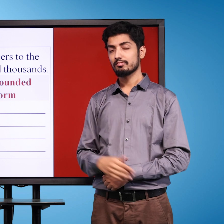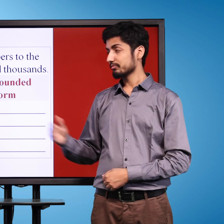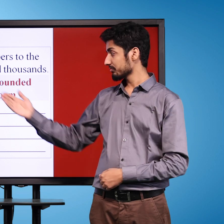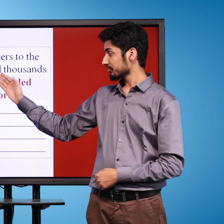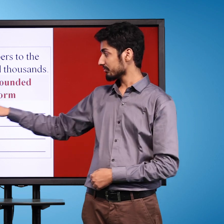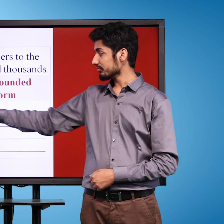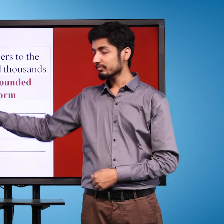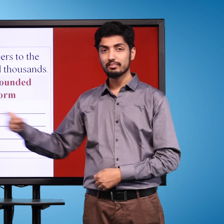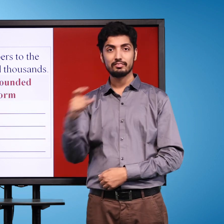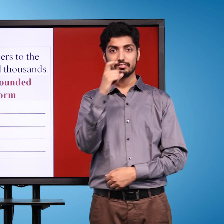Given number